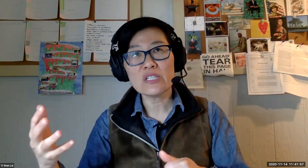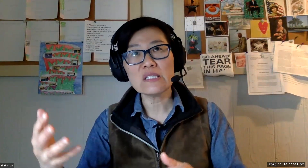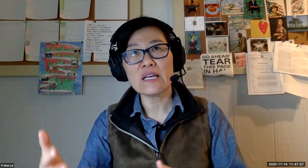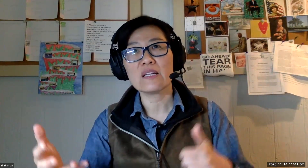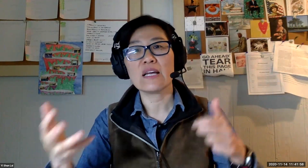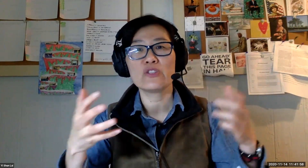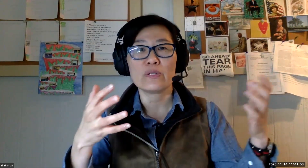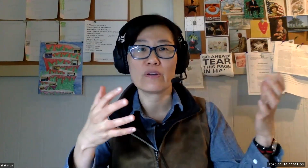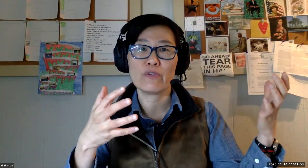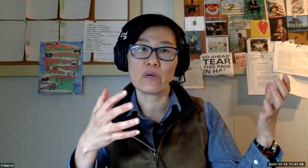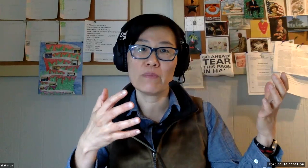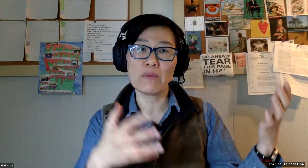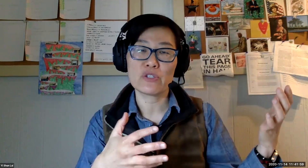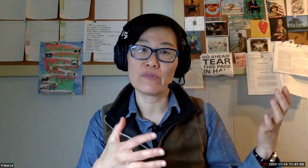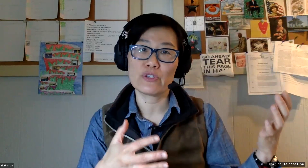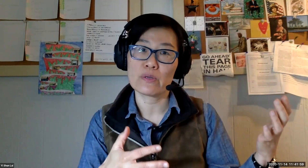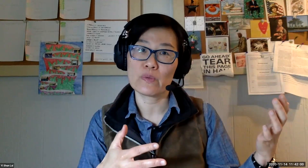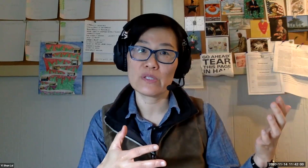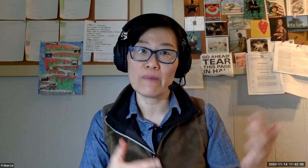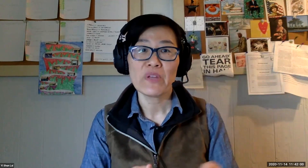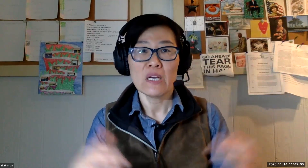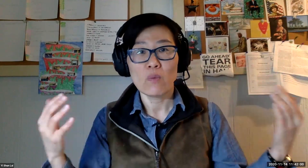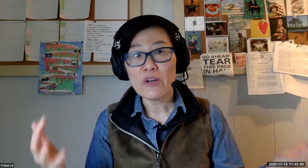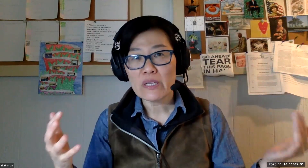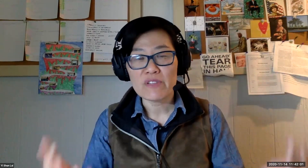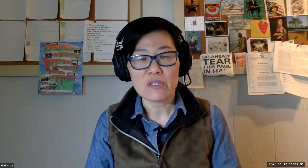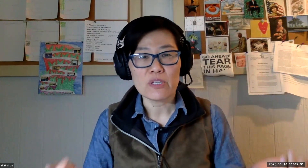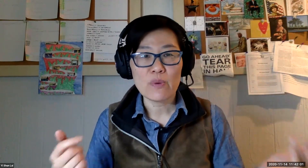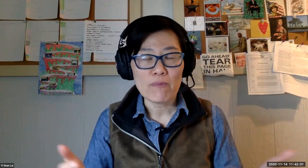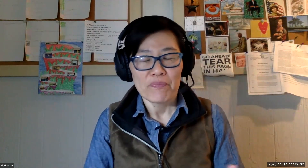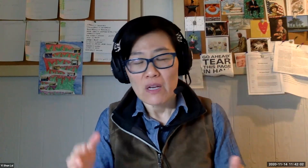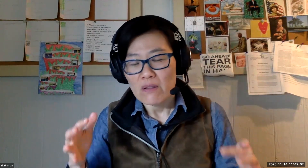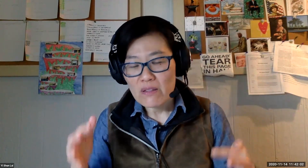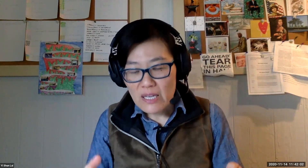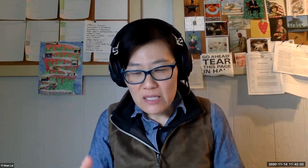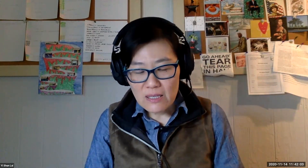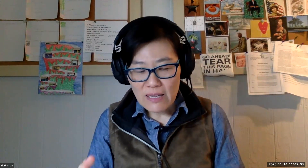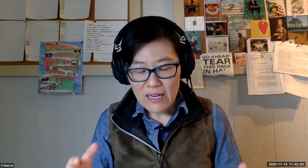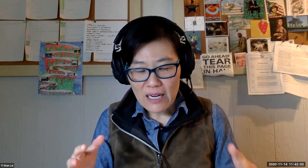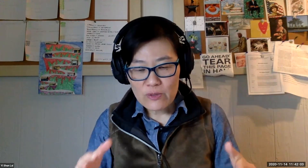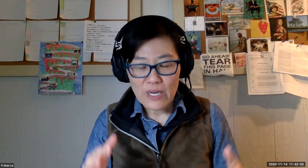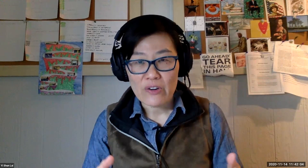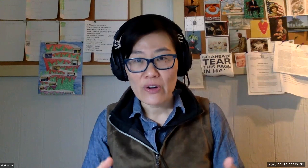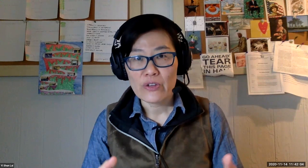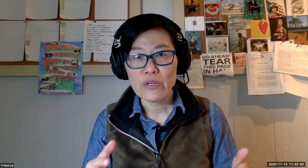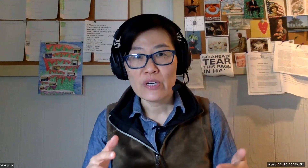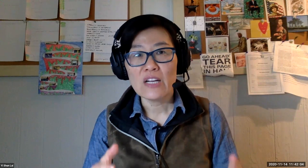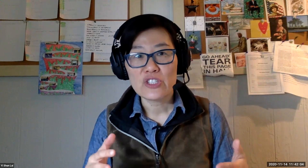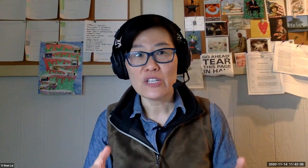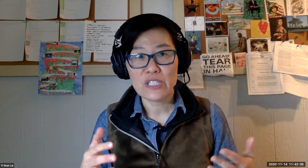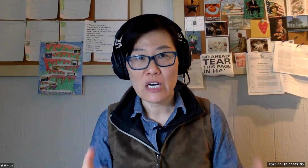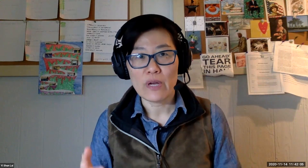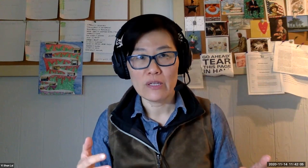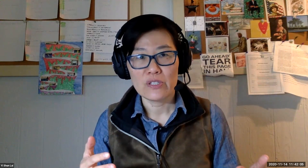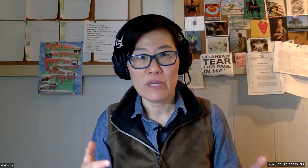for agents and allows you to look for publishers of your shorter works, okay? Why do I love this so much? Well, the thing is that as a writer, you're